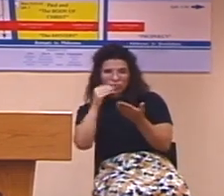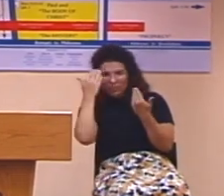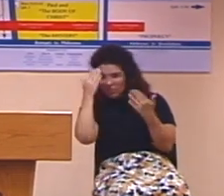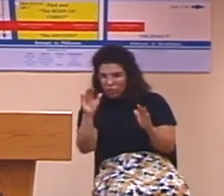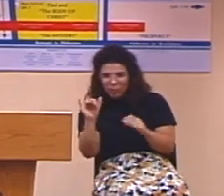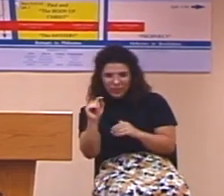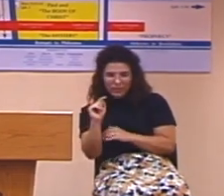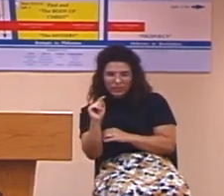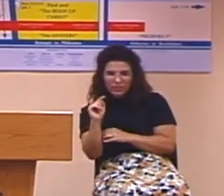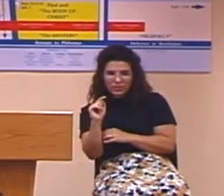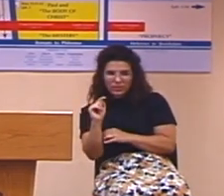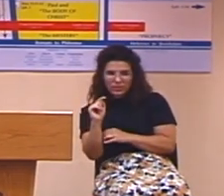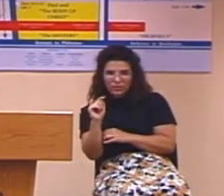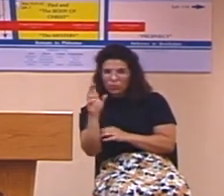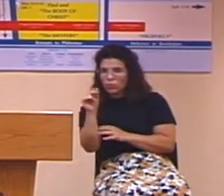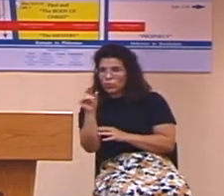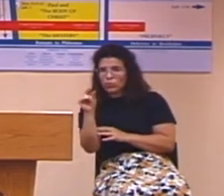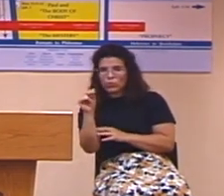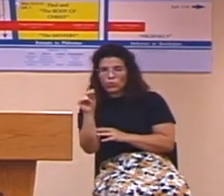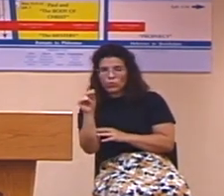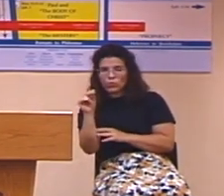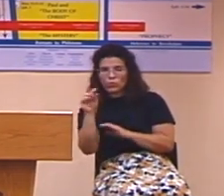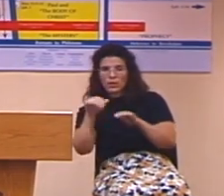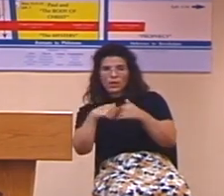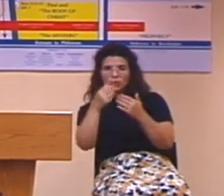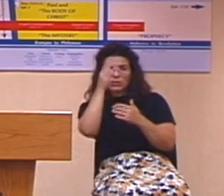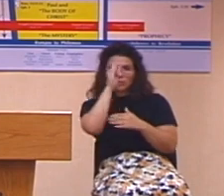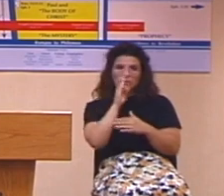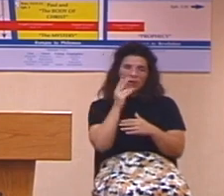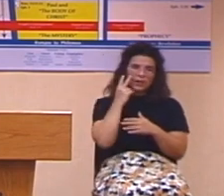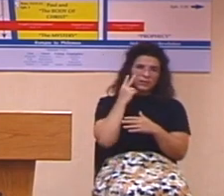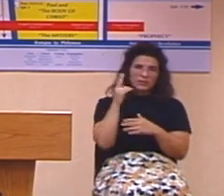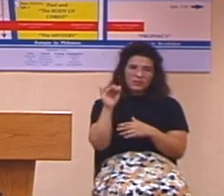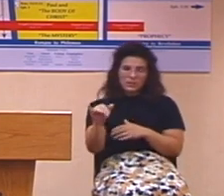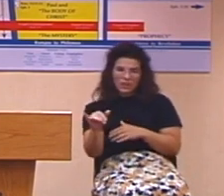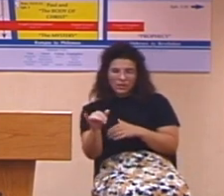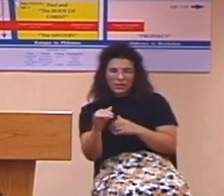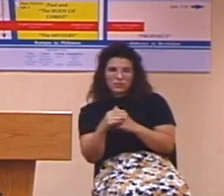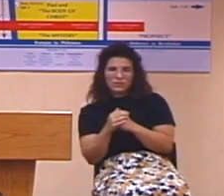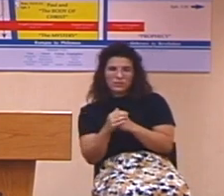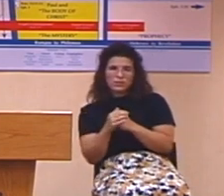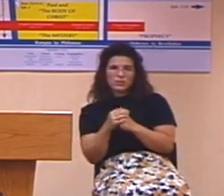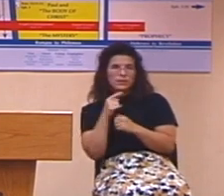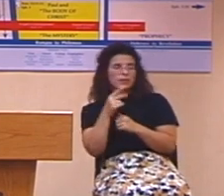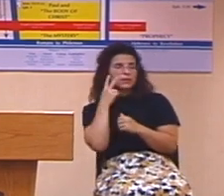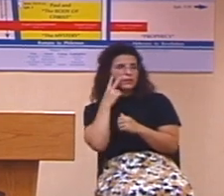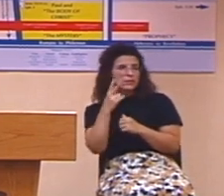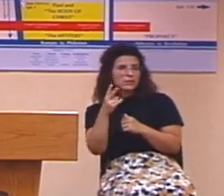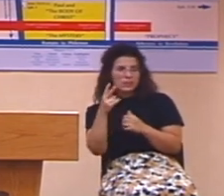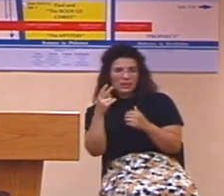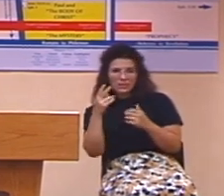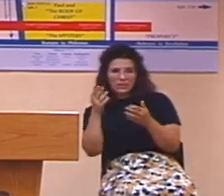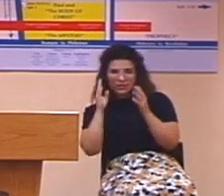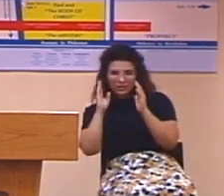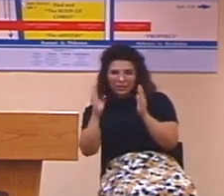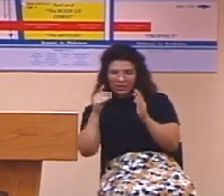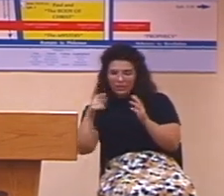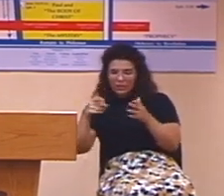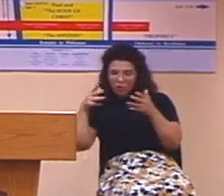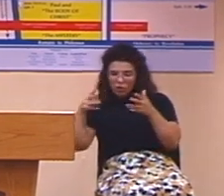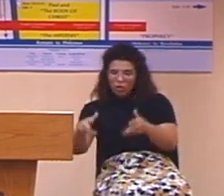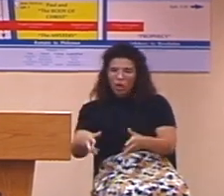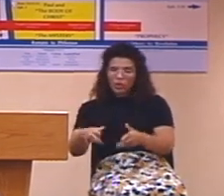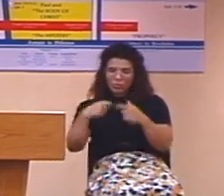it? No. How does God look at this? He looks at it as, listen, they're lost,